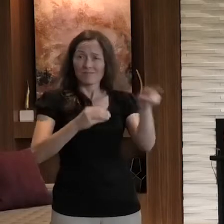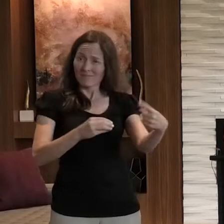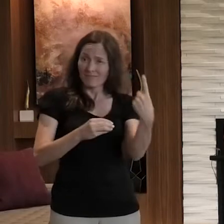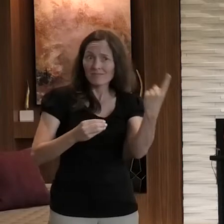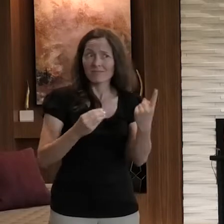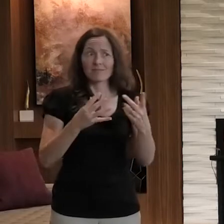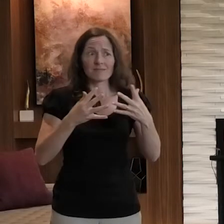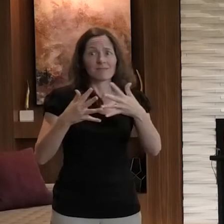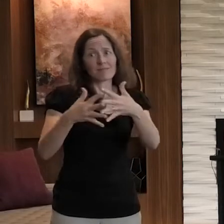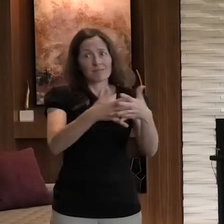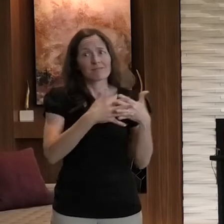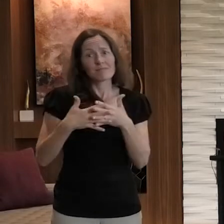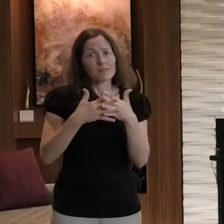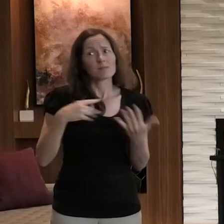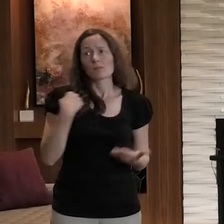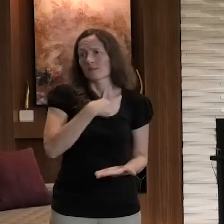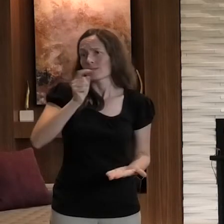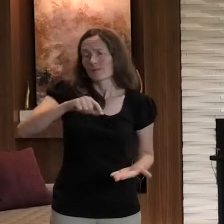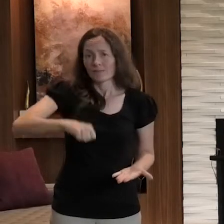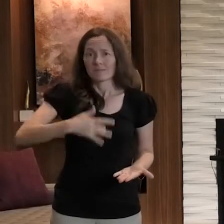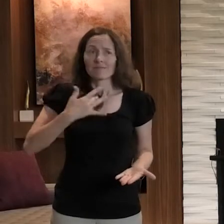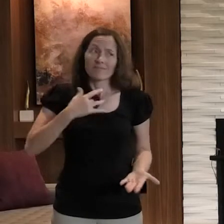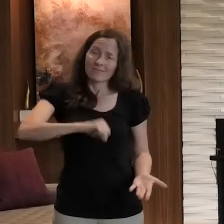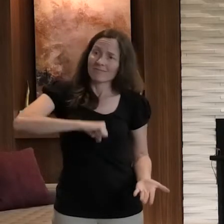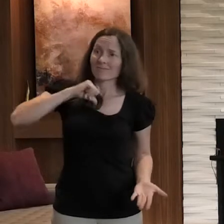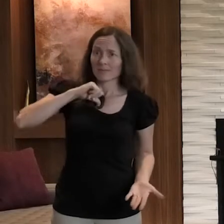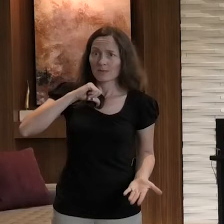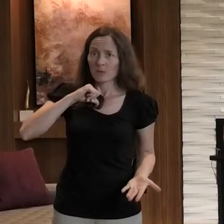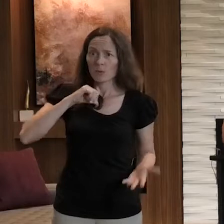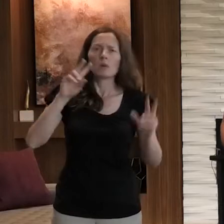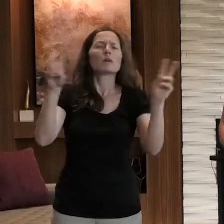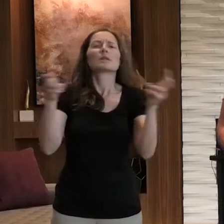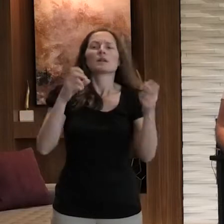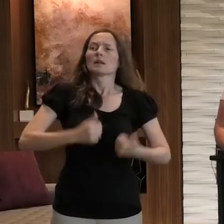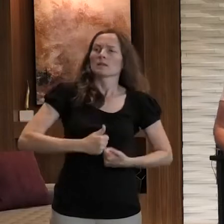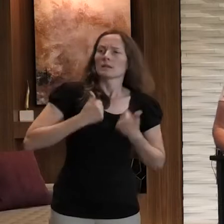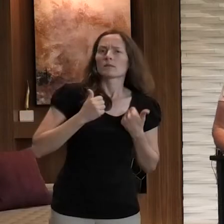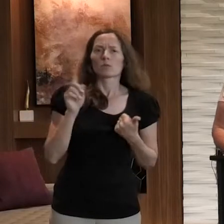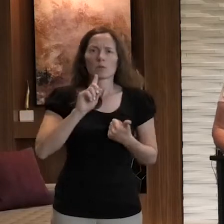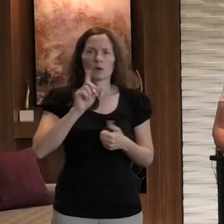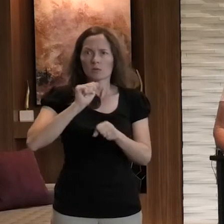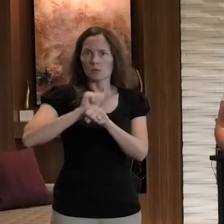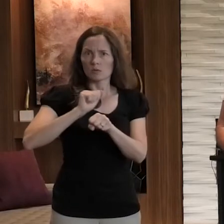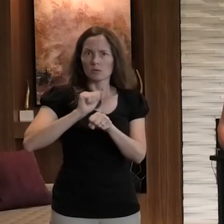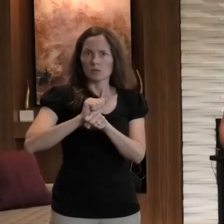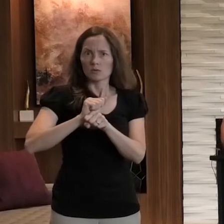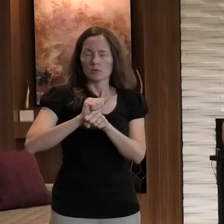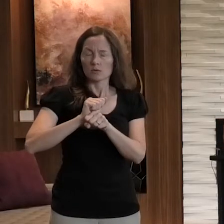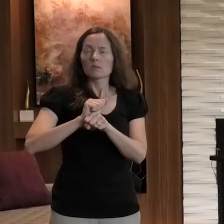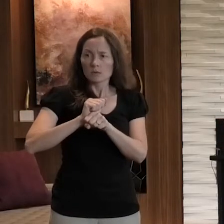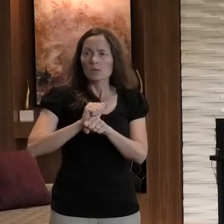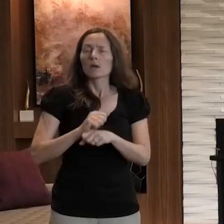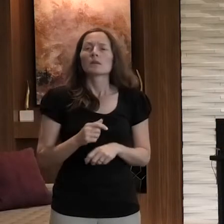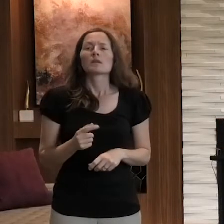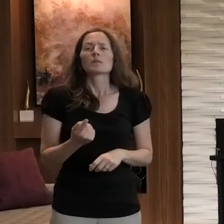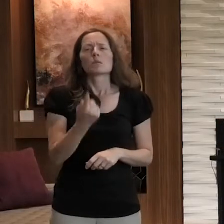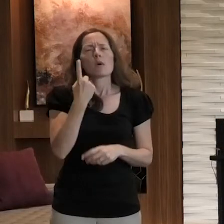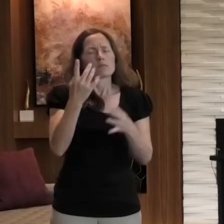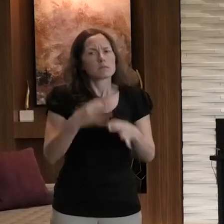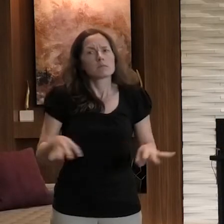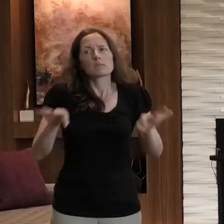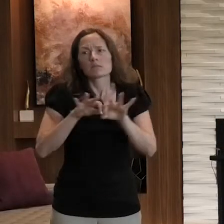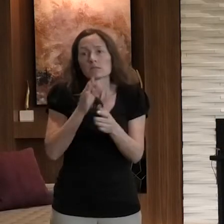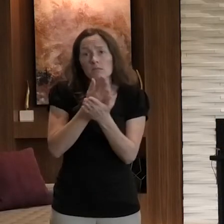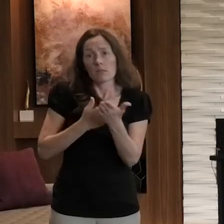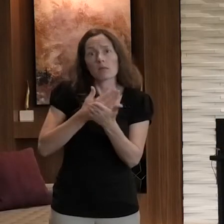very proud of ourselves. So what are we talking about? Live where you work? It's one critical component of the Downtown Affordable